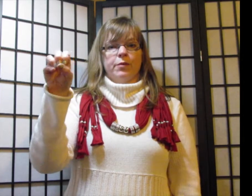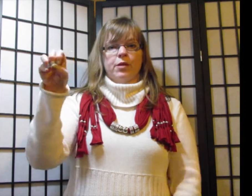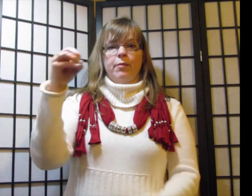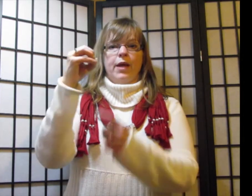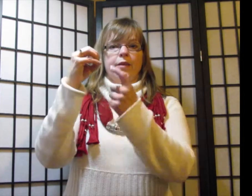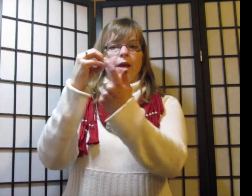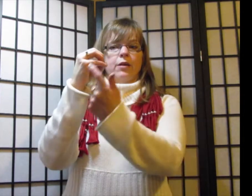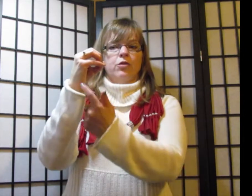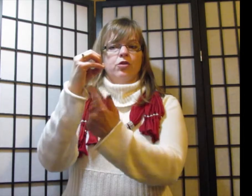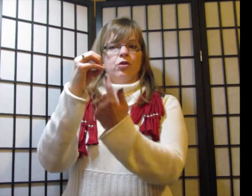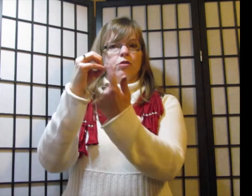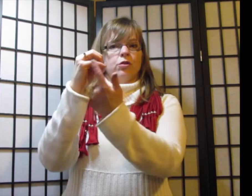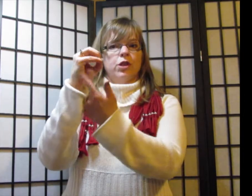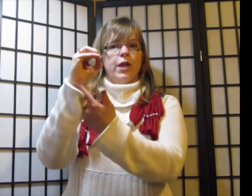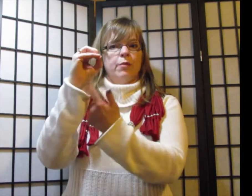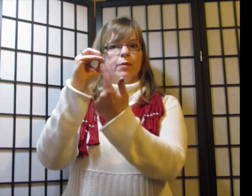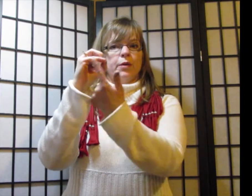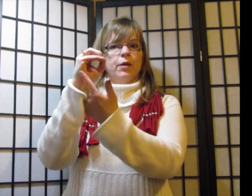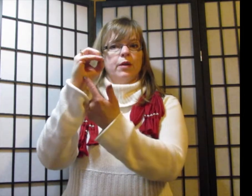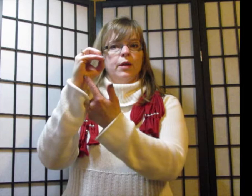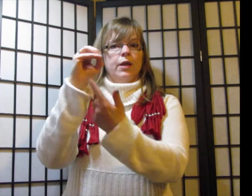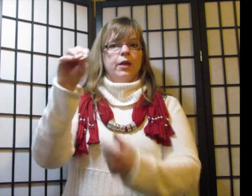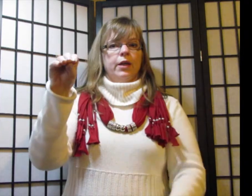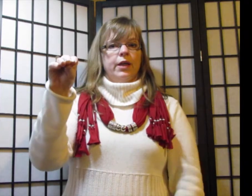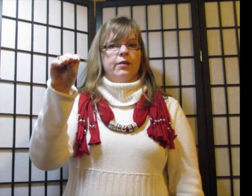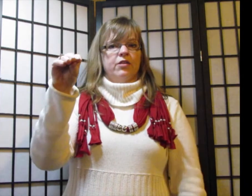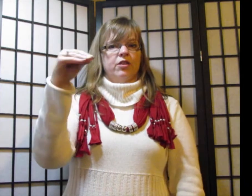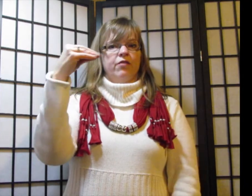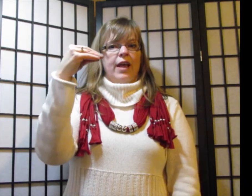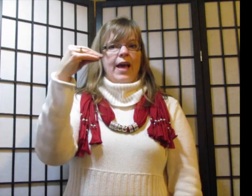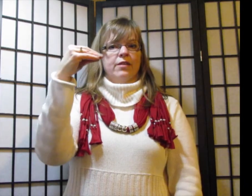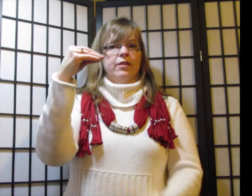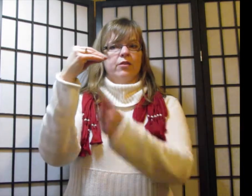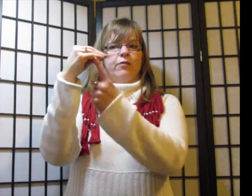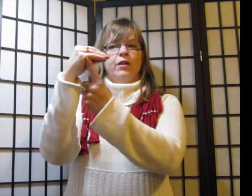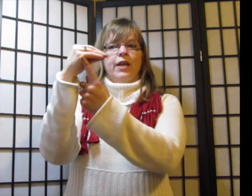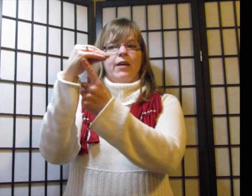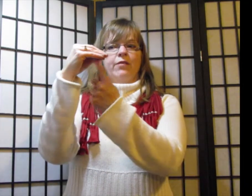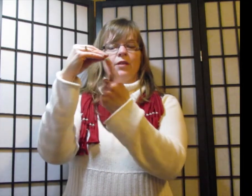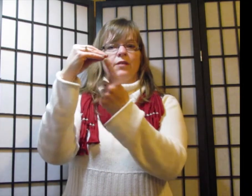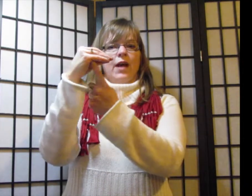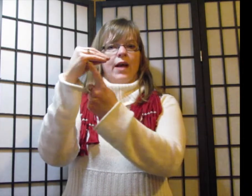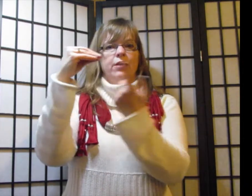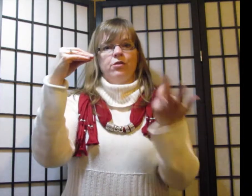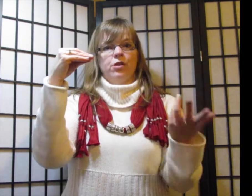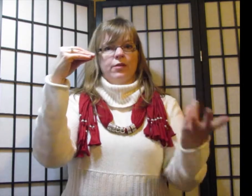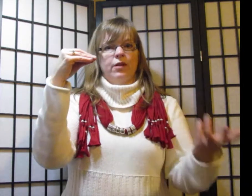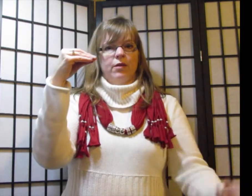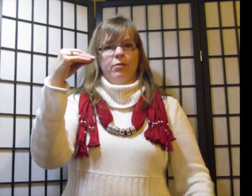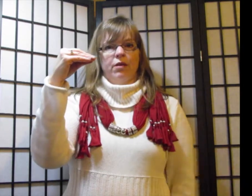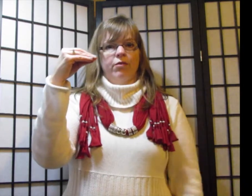to make that circle shape. It's just flat. So if you look at it from the side, you just see something